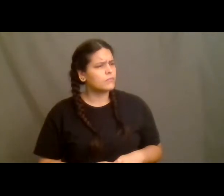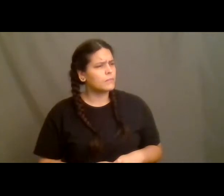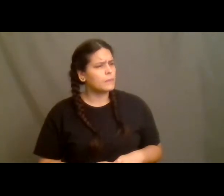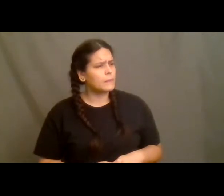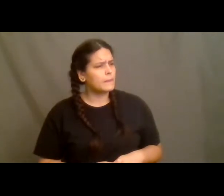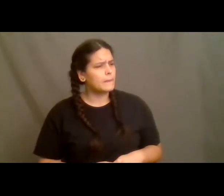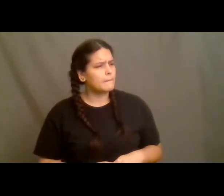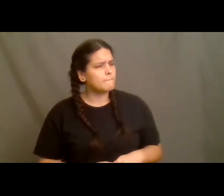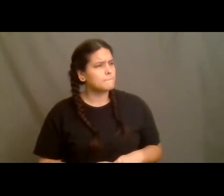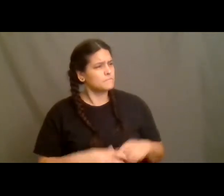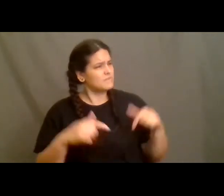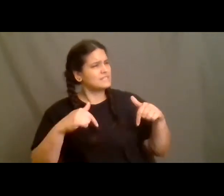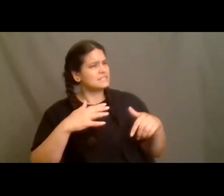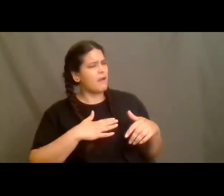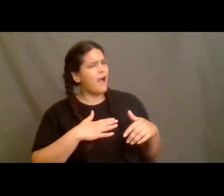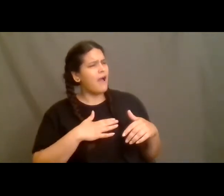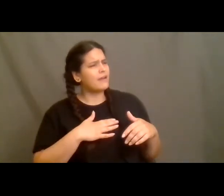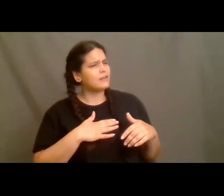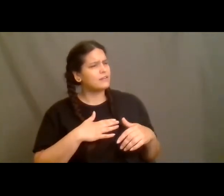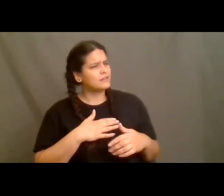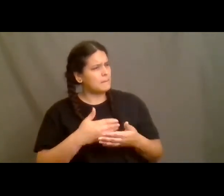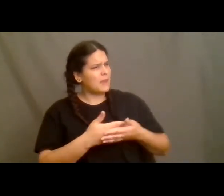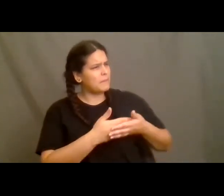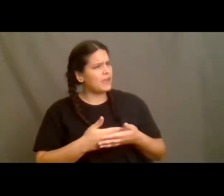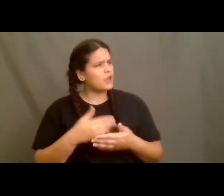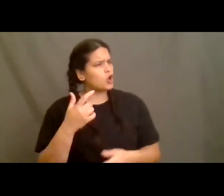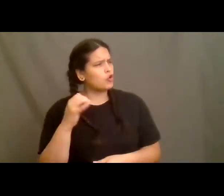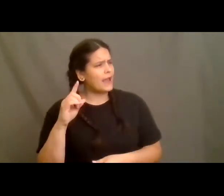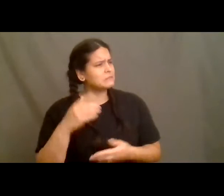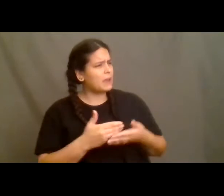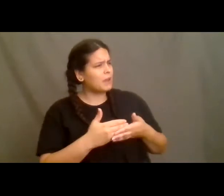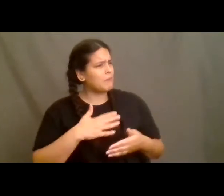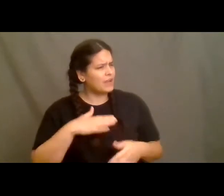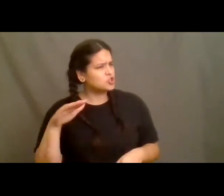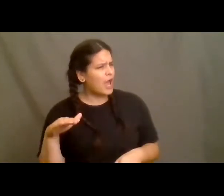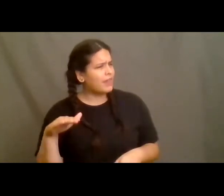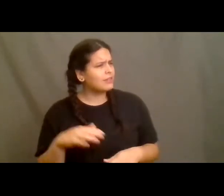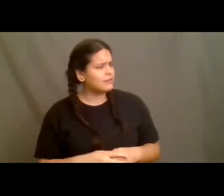you know, this is my grandbaby, this is my child, and I love her, that's why.